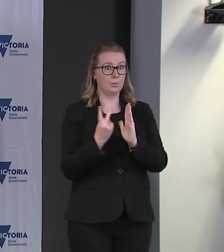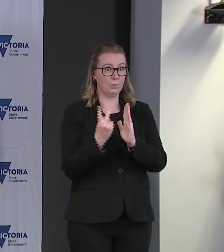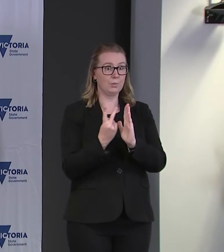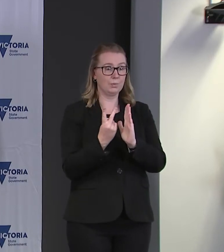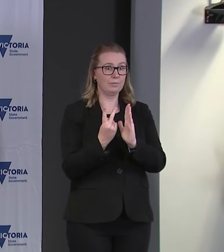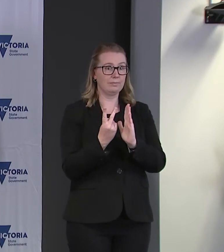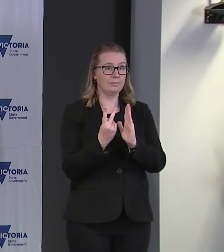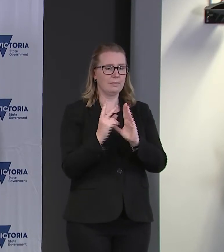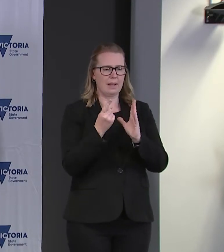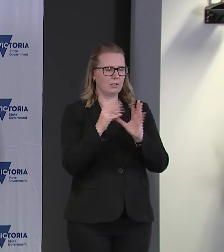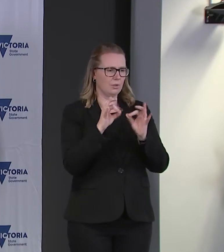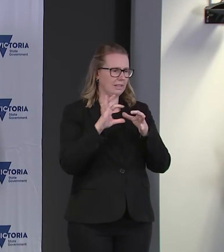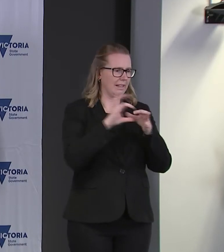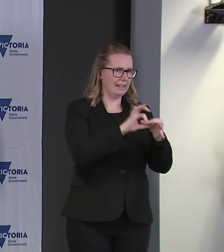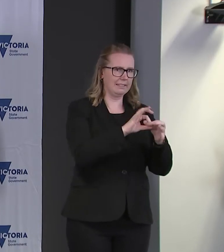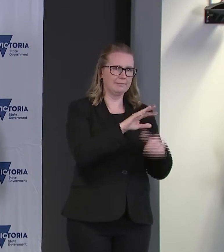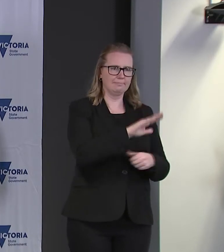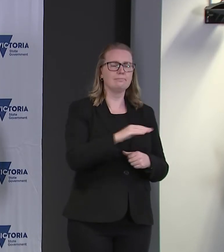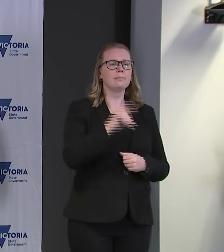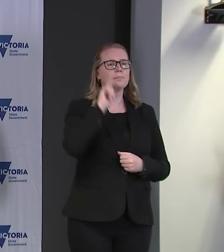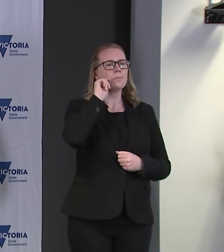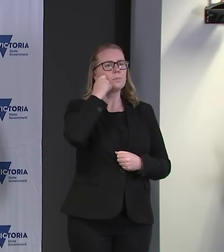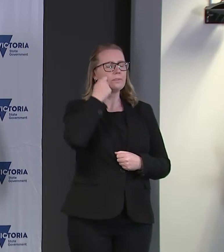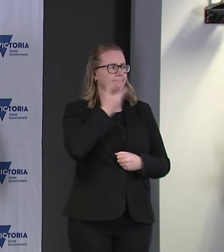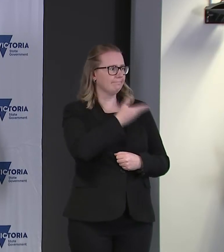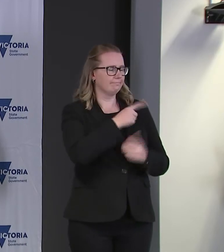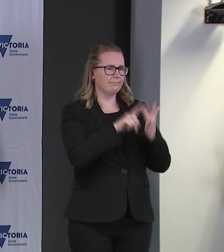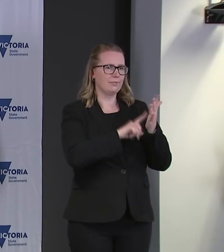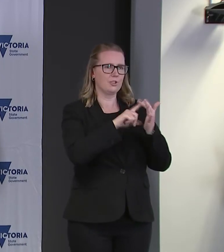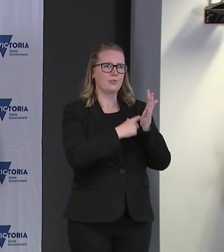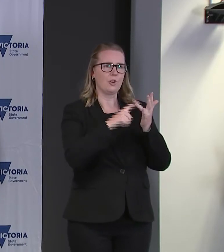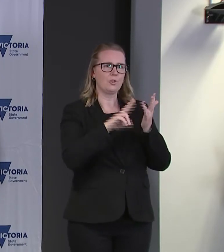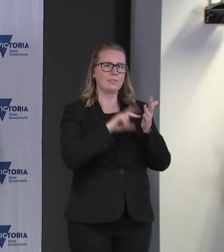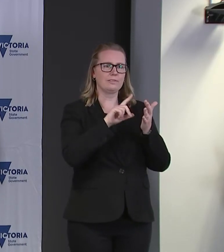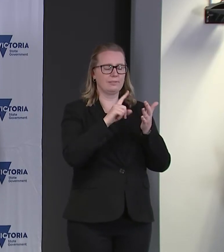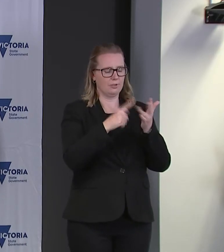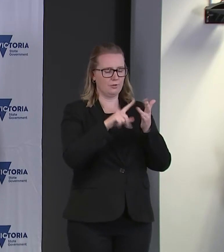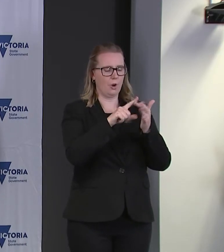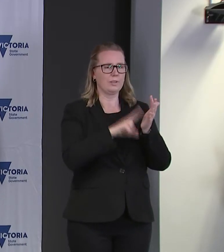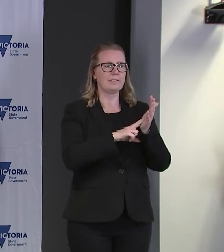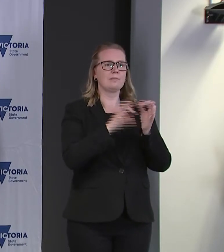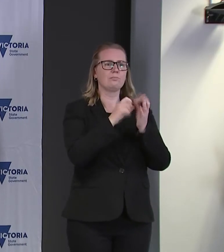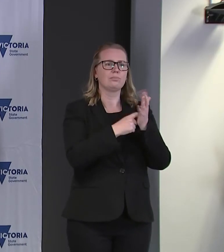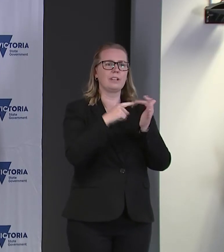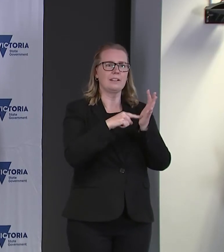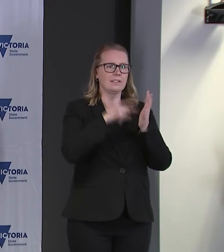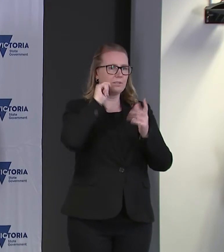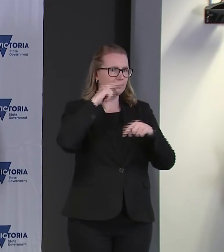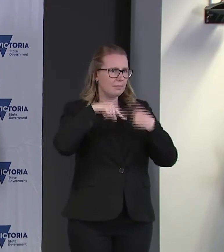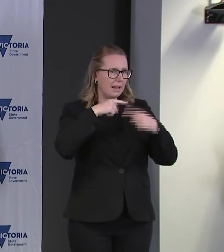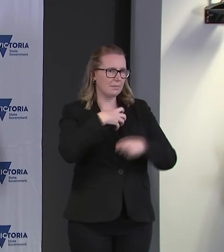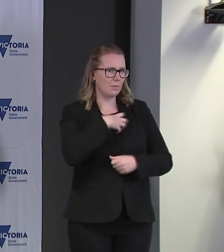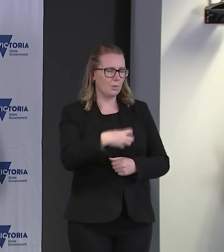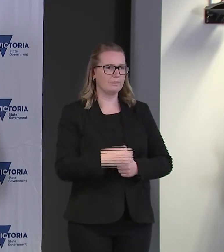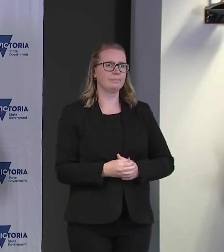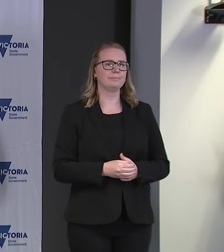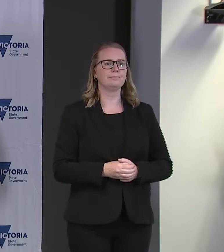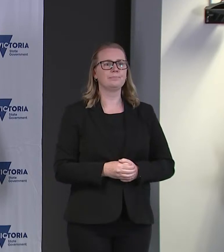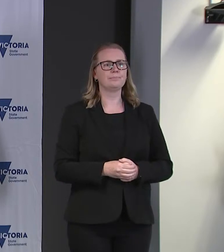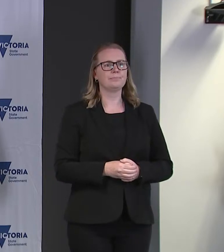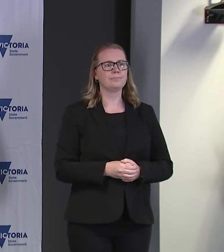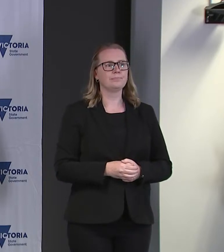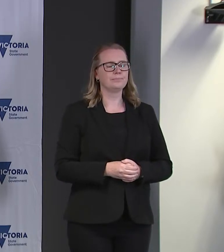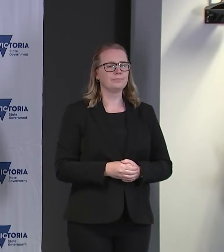get Jerome and Brett to talk about that in a bit more detail. The focus of